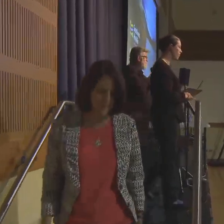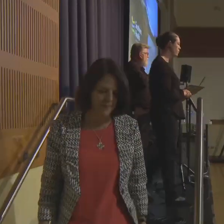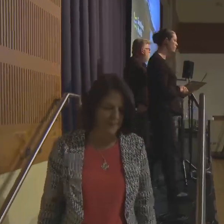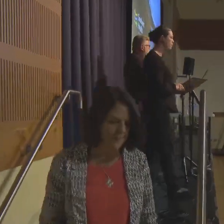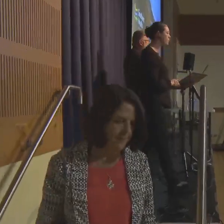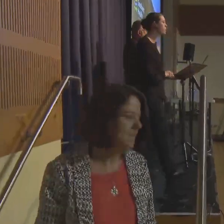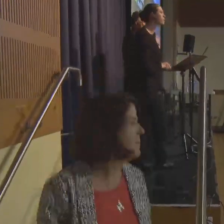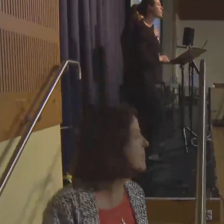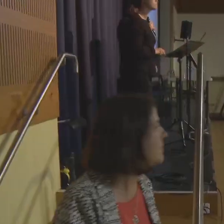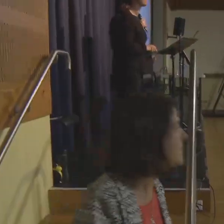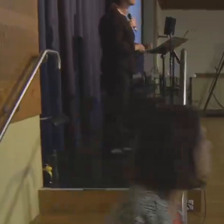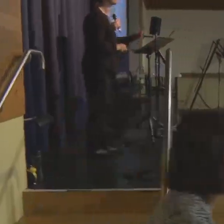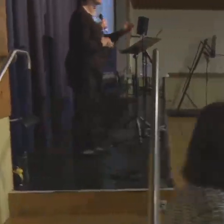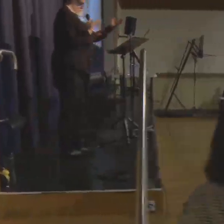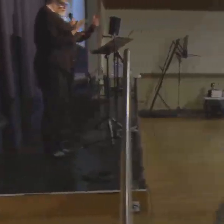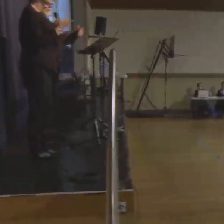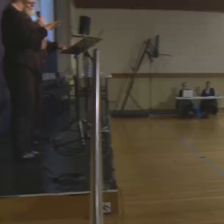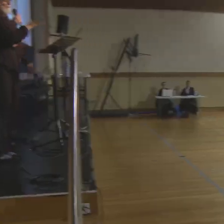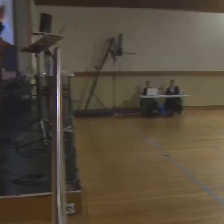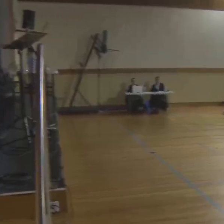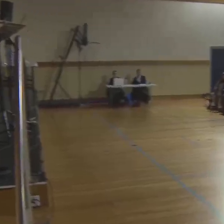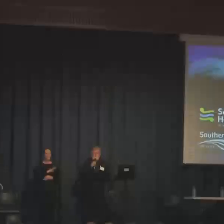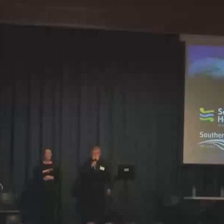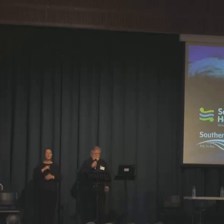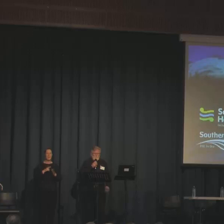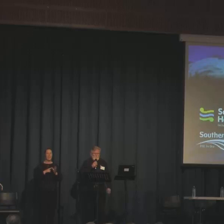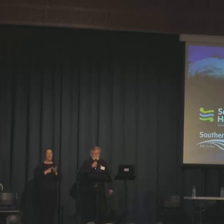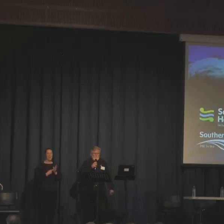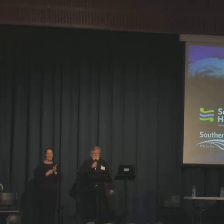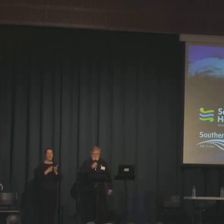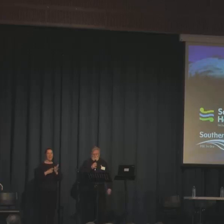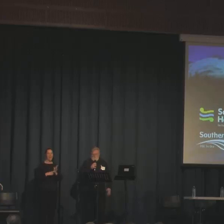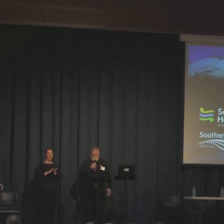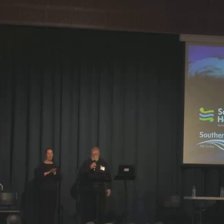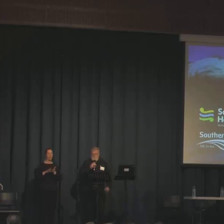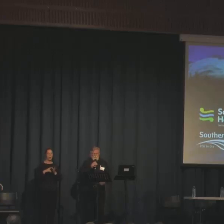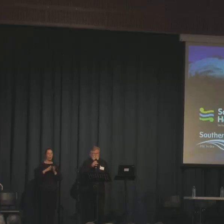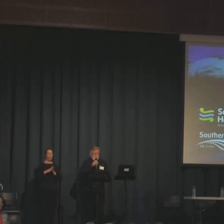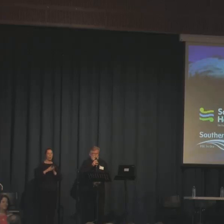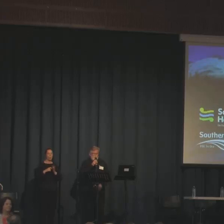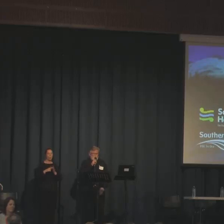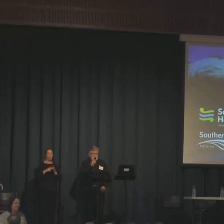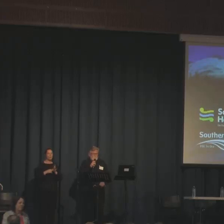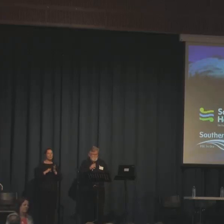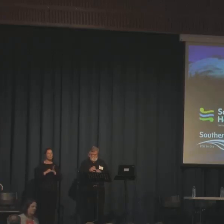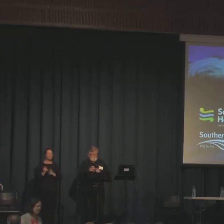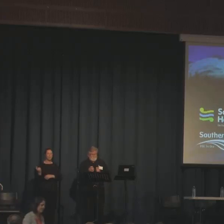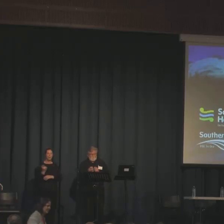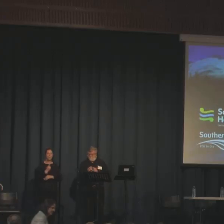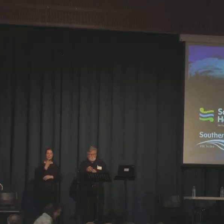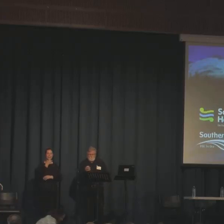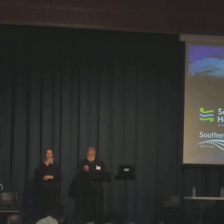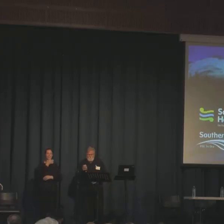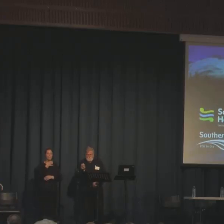I'm just going to ask the Mayor of Dunedin, Mr. Aaron Hawkins, to come up now, and he's going to say a few words.